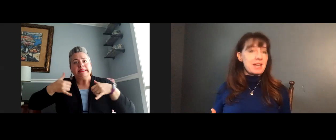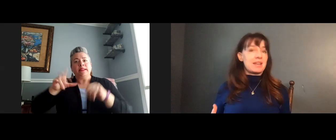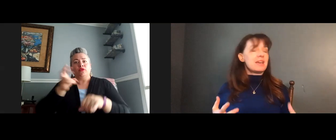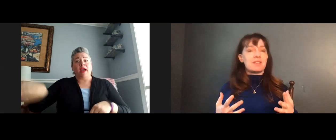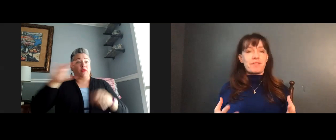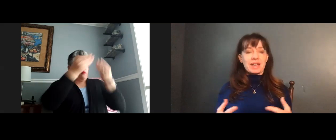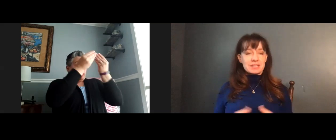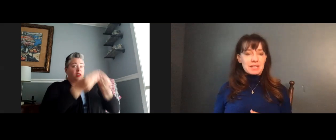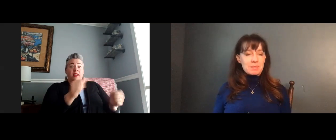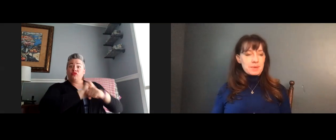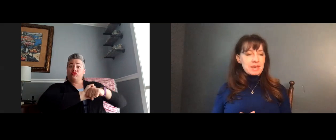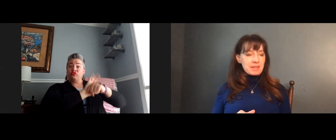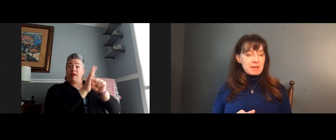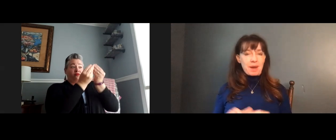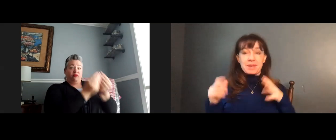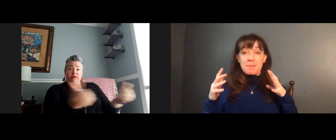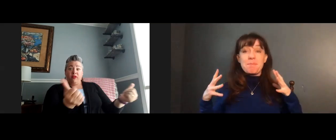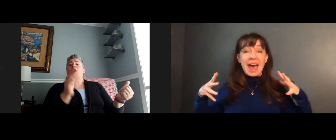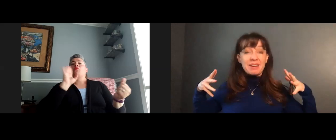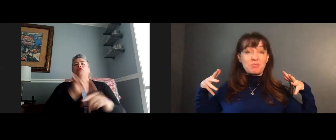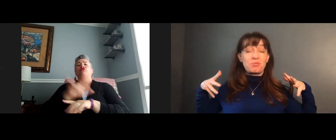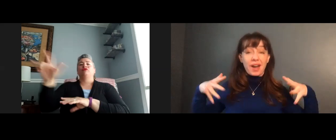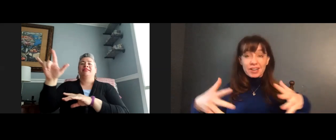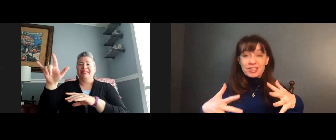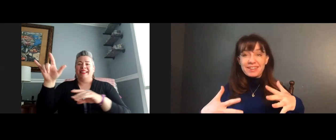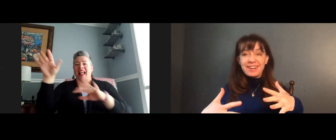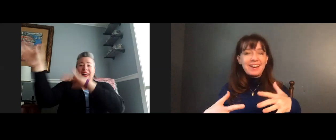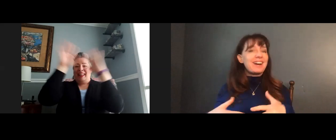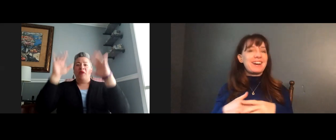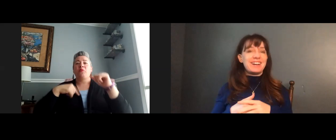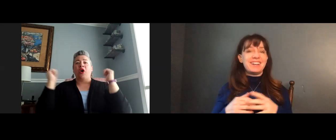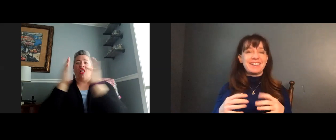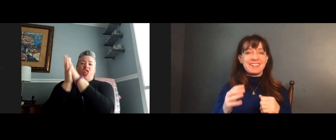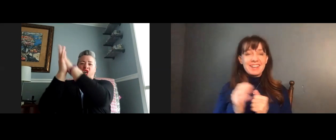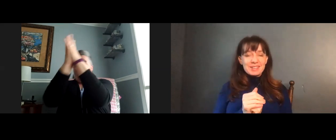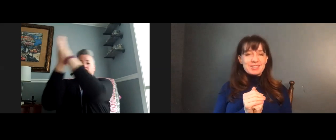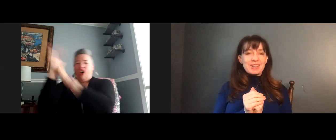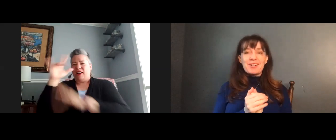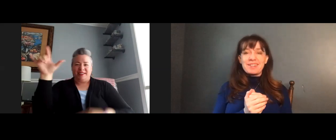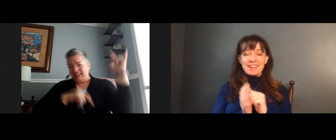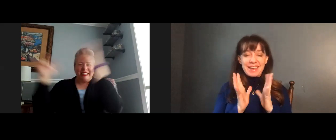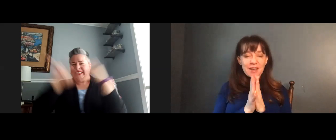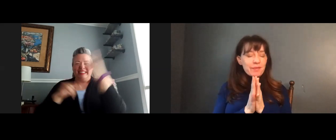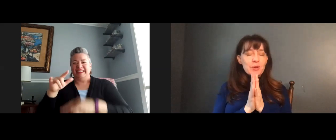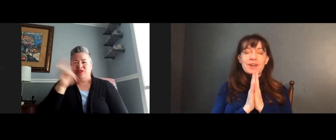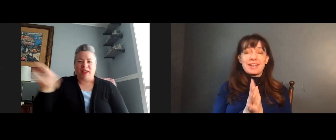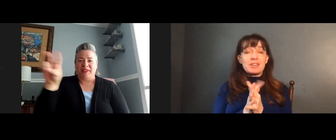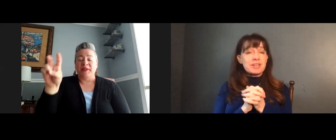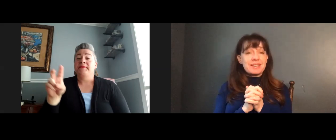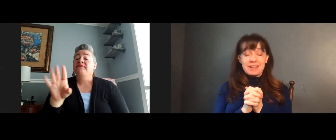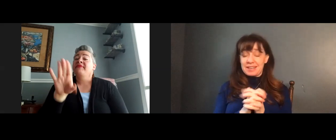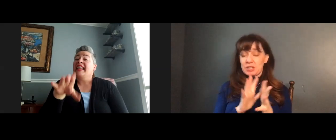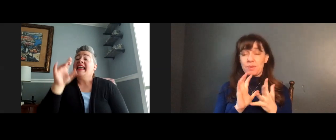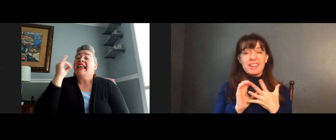this is done in fact it's gonna be like probably a mad rush uh so if you're